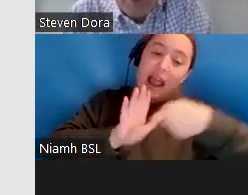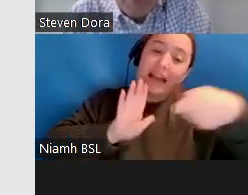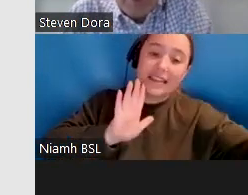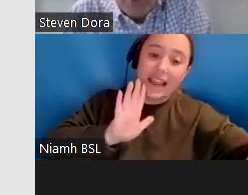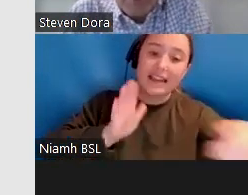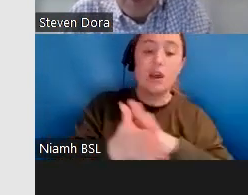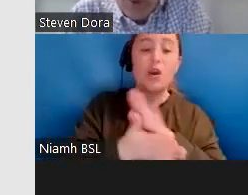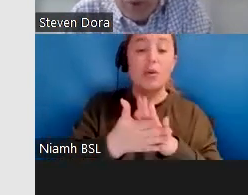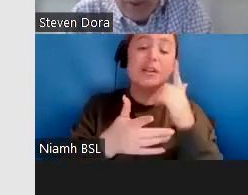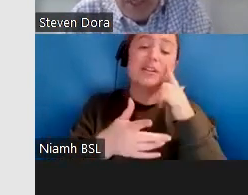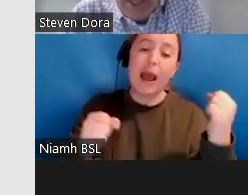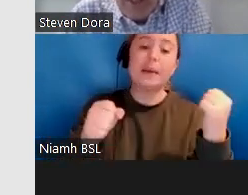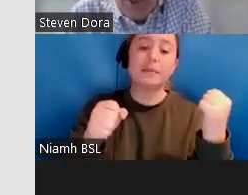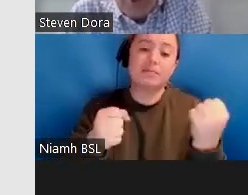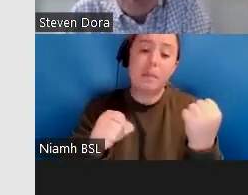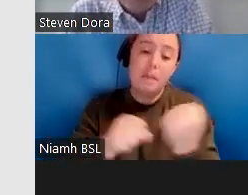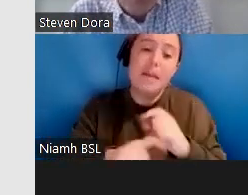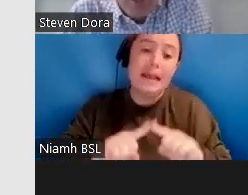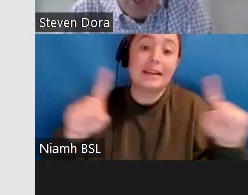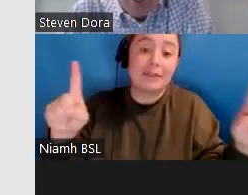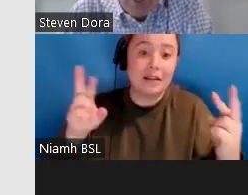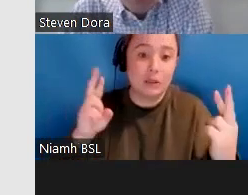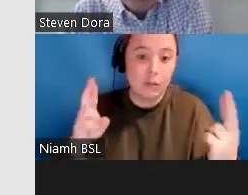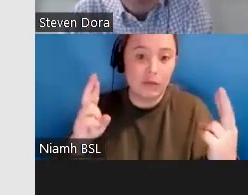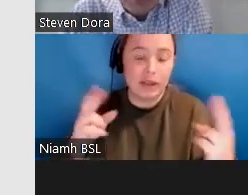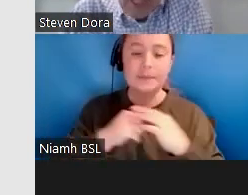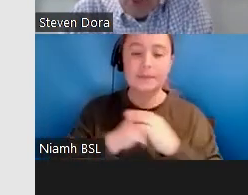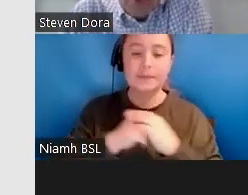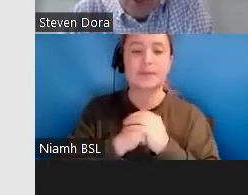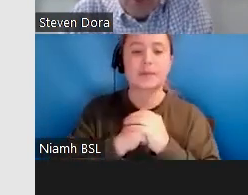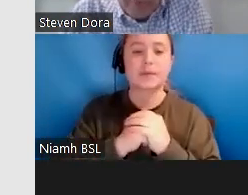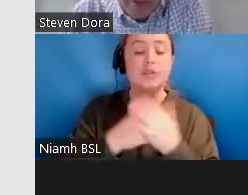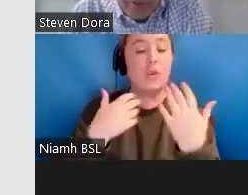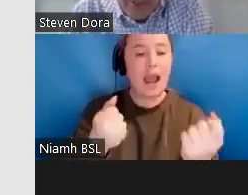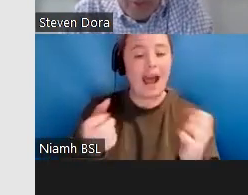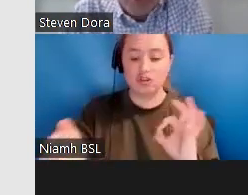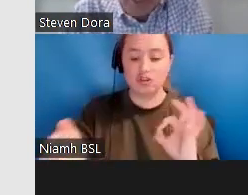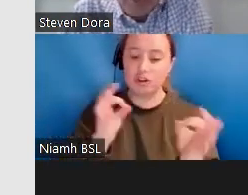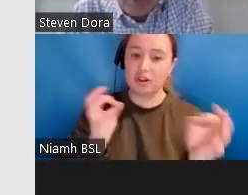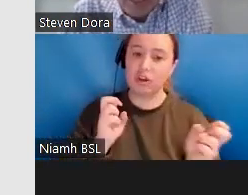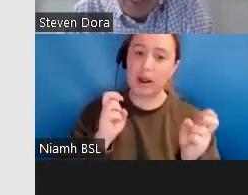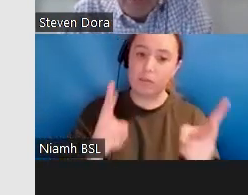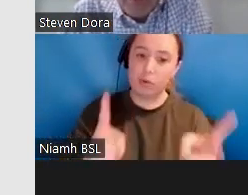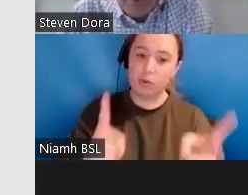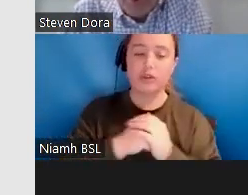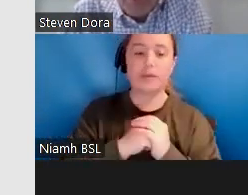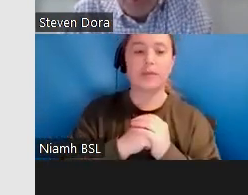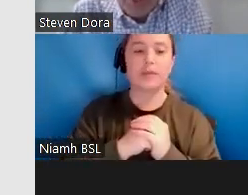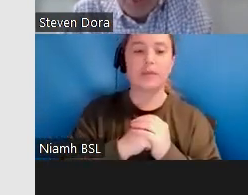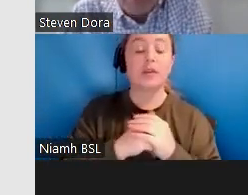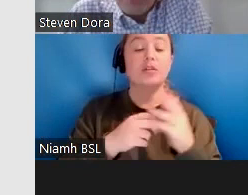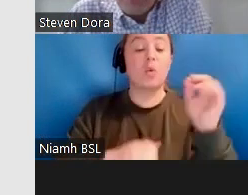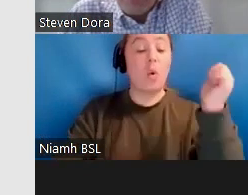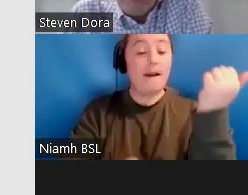for this by adopting a more project-based approach. So we need the outputs of this project, the ATF evaluation